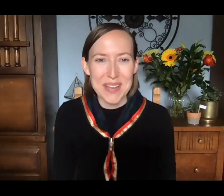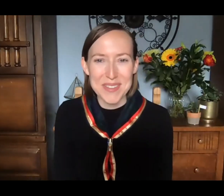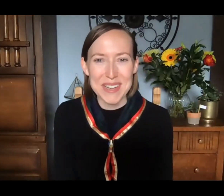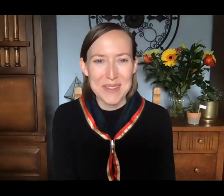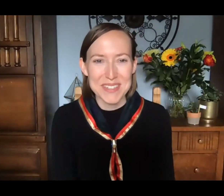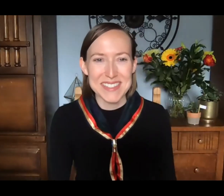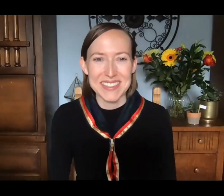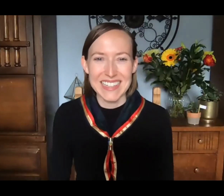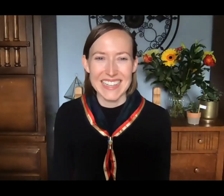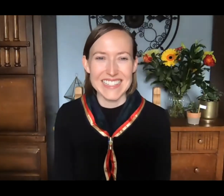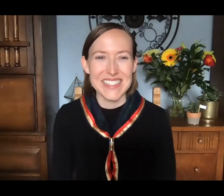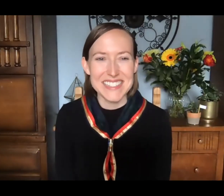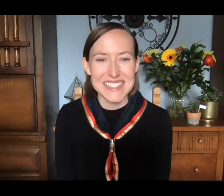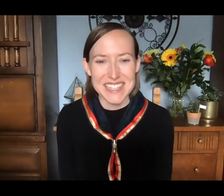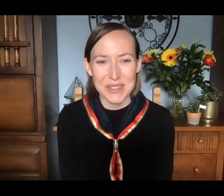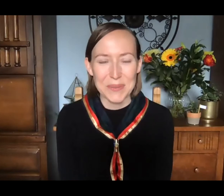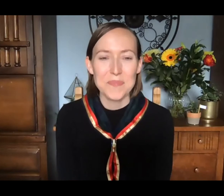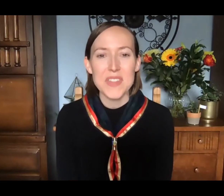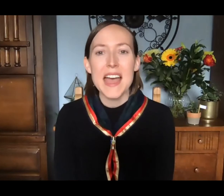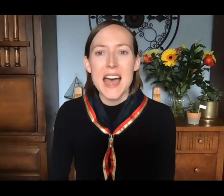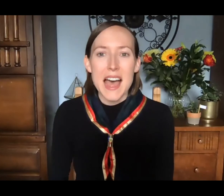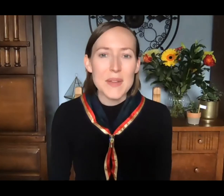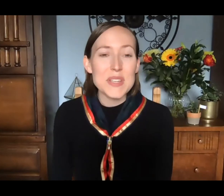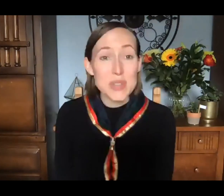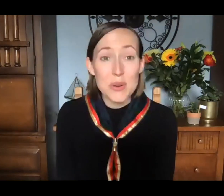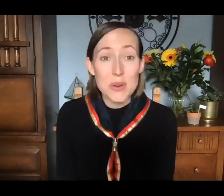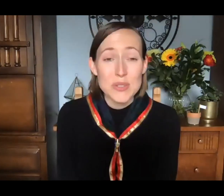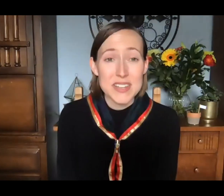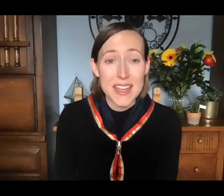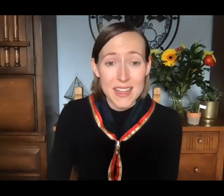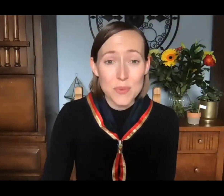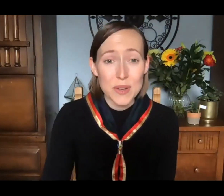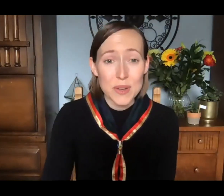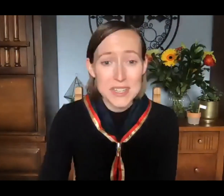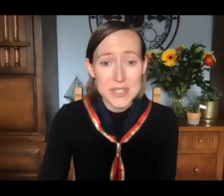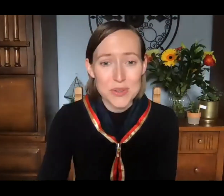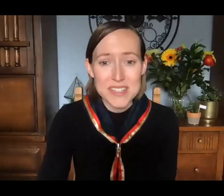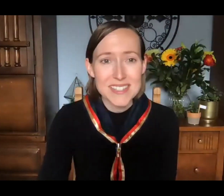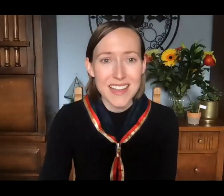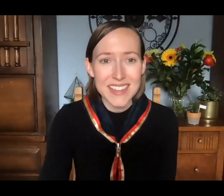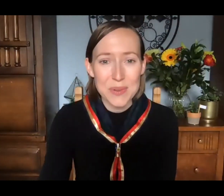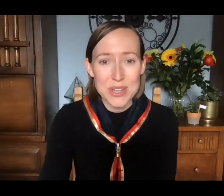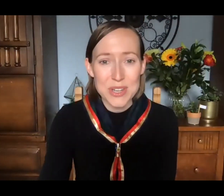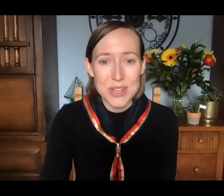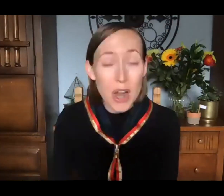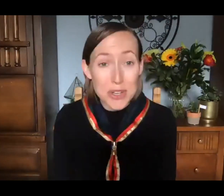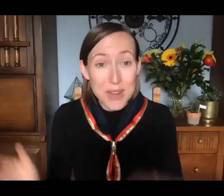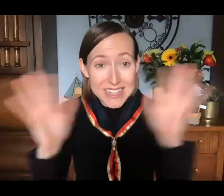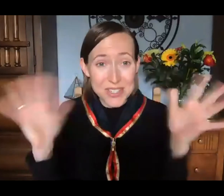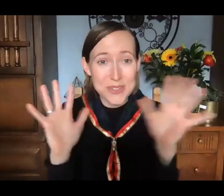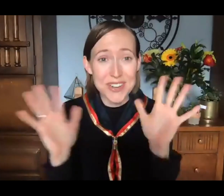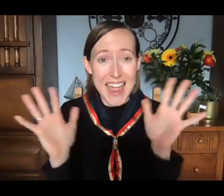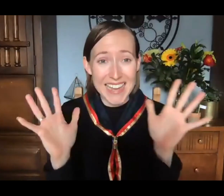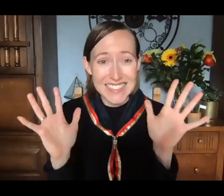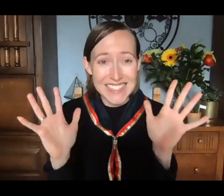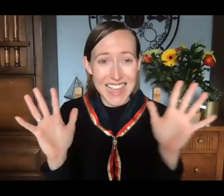who have their cameras on, it's good to see you. So today we're going to do the sign language honor. Are you ready to